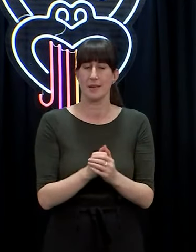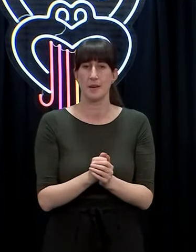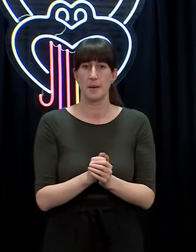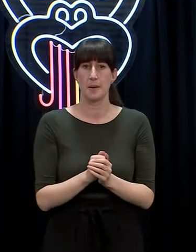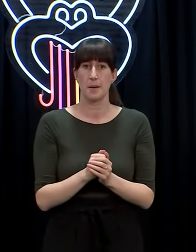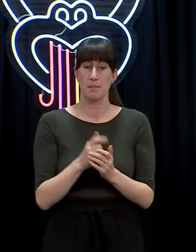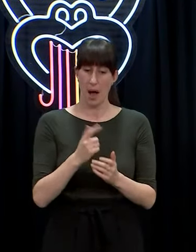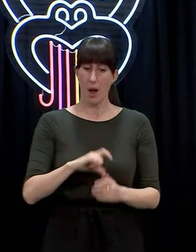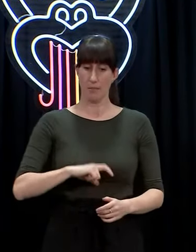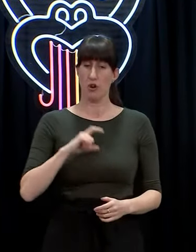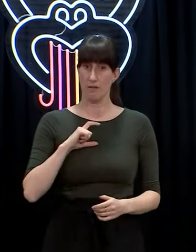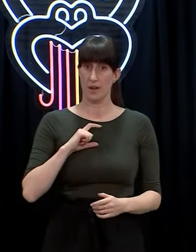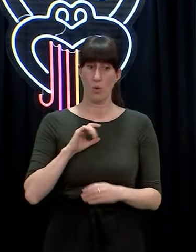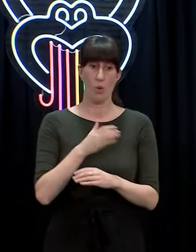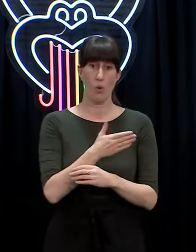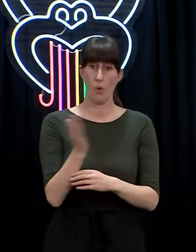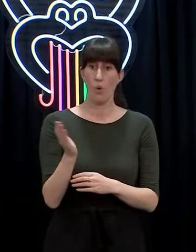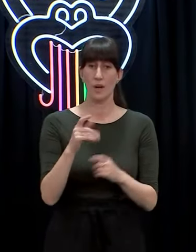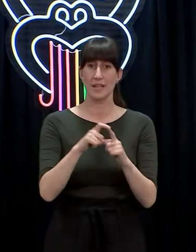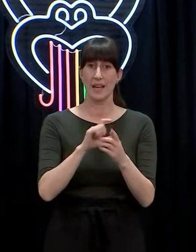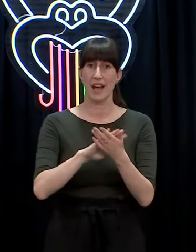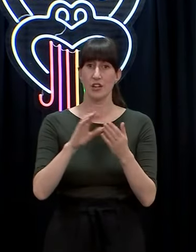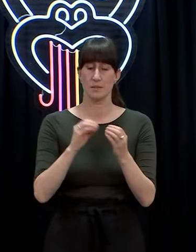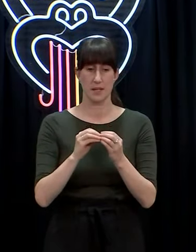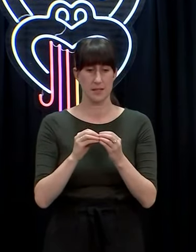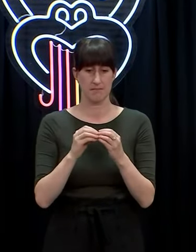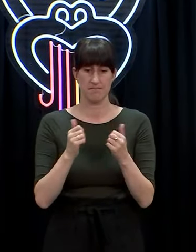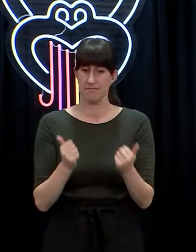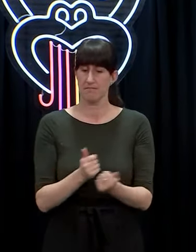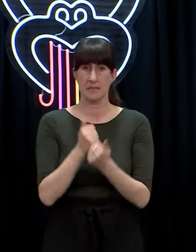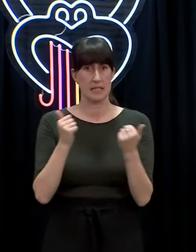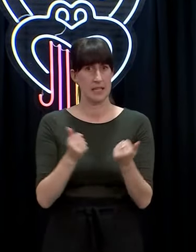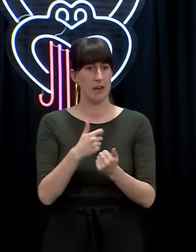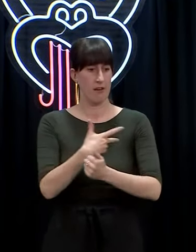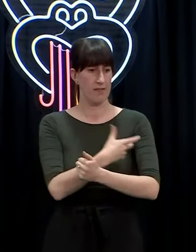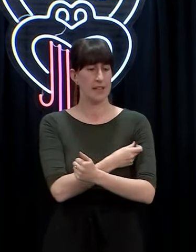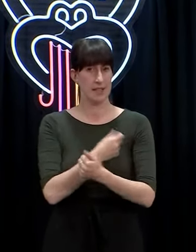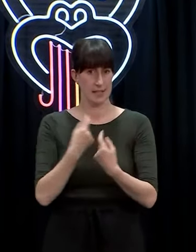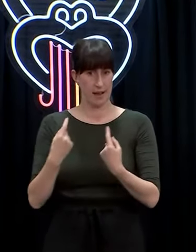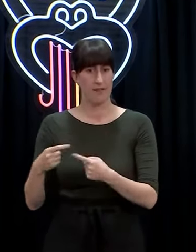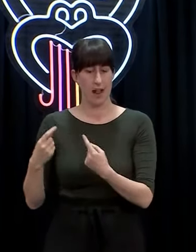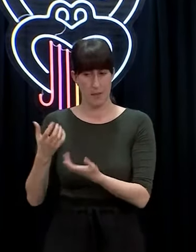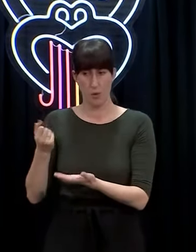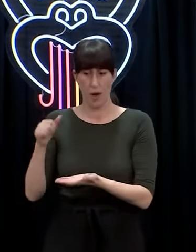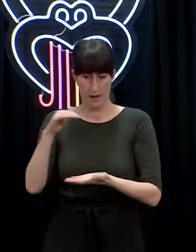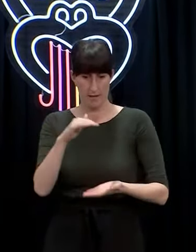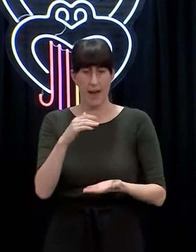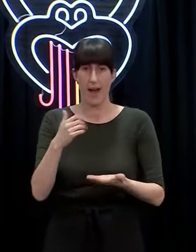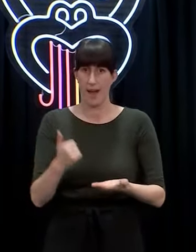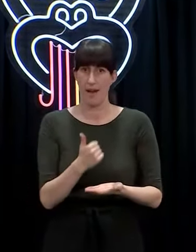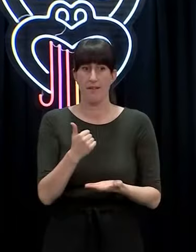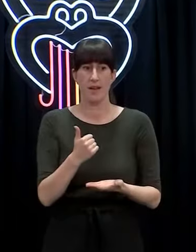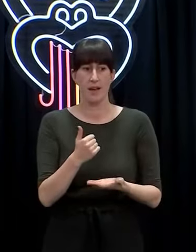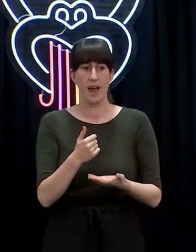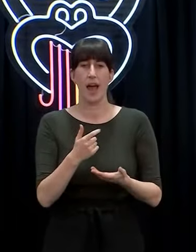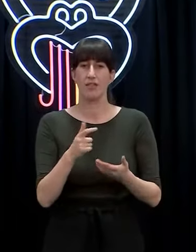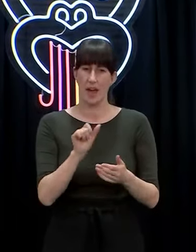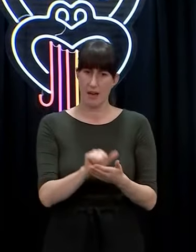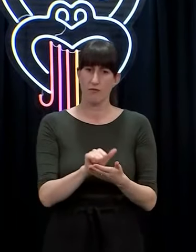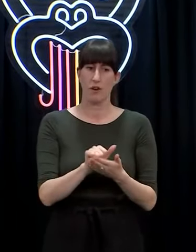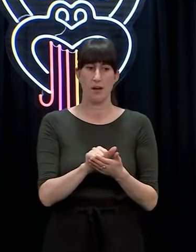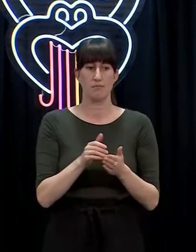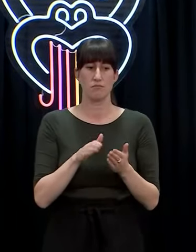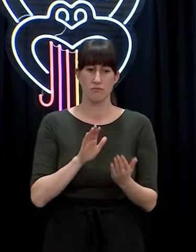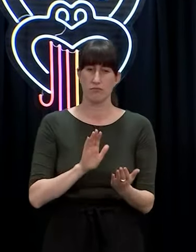is that every DHB has the capacity and the different approaches in place to ensure that all their